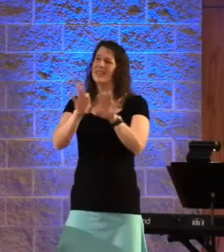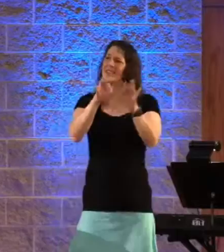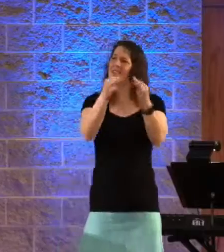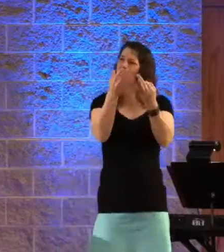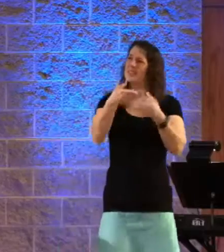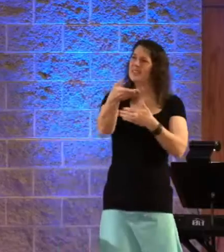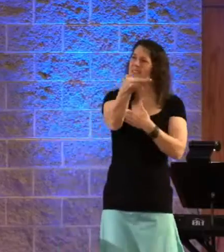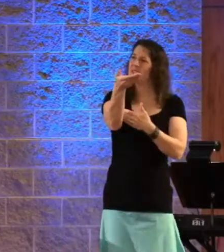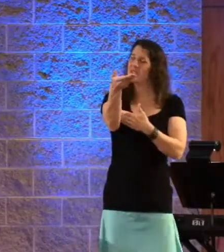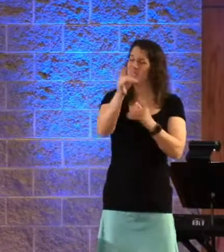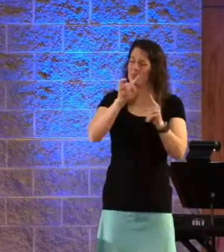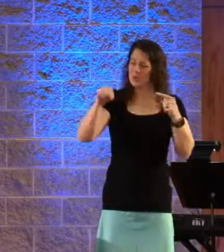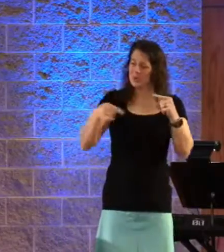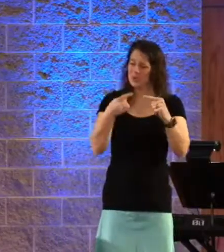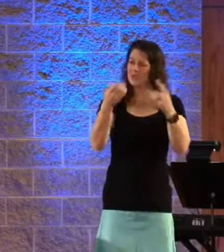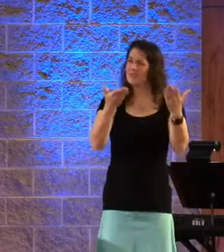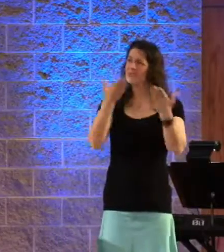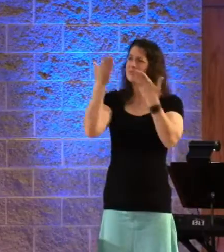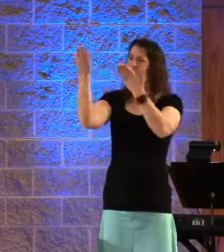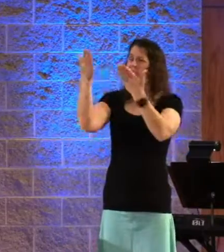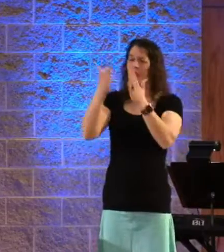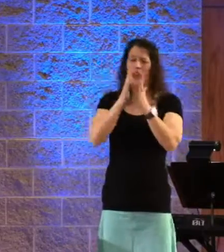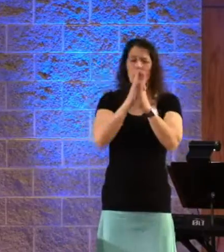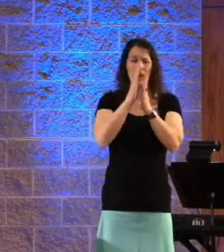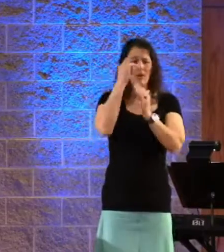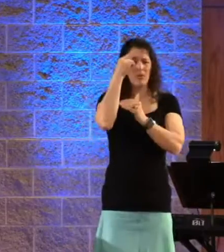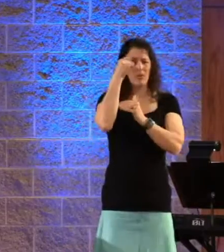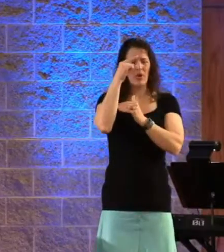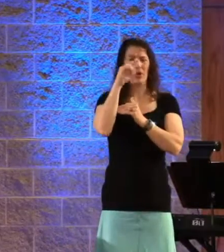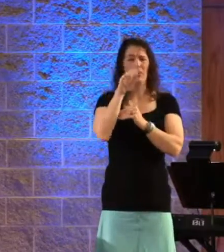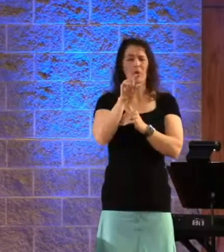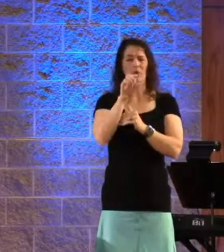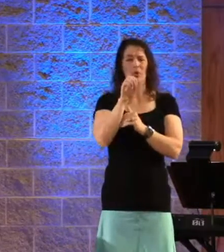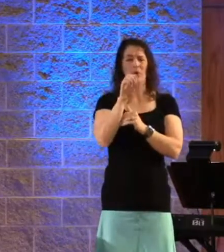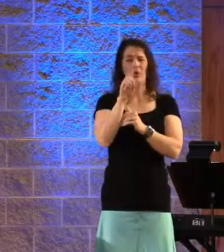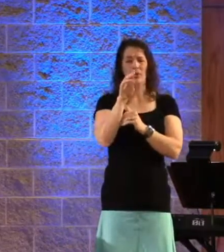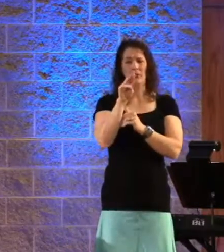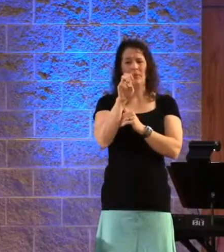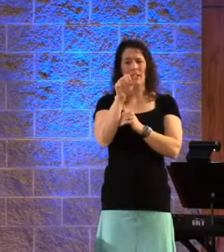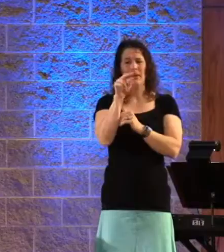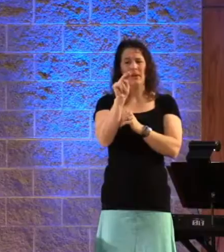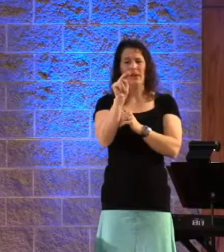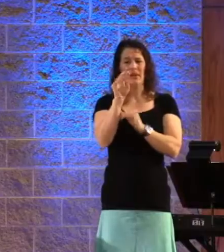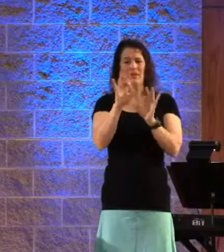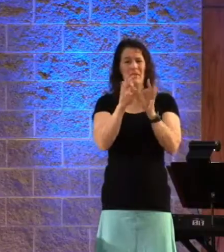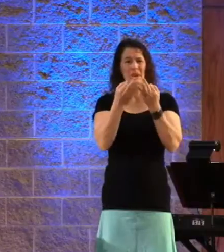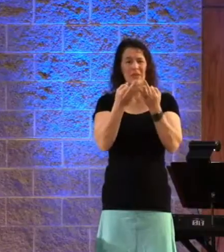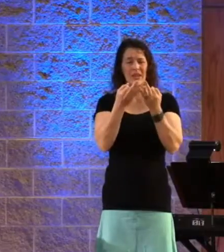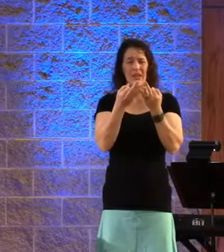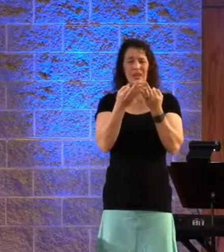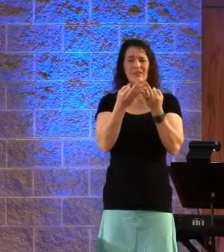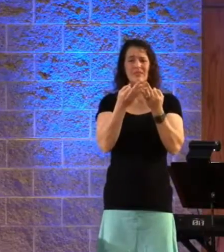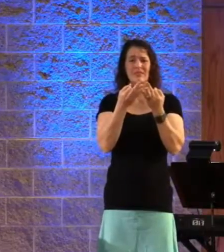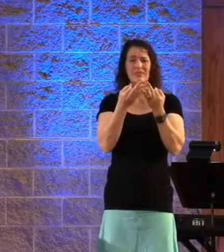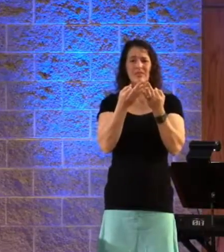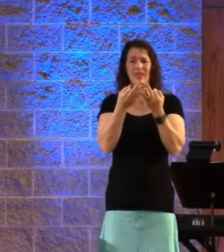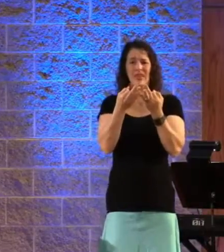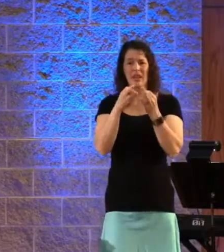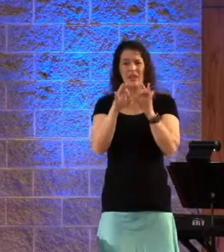pray for the Goodman family at the loss of Barb. Comfort them and encourage them. Bring them